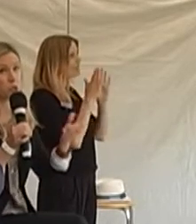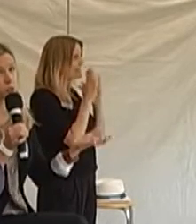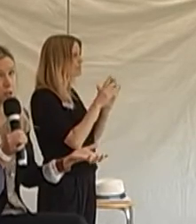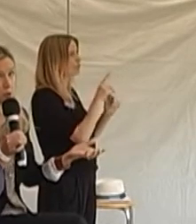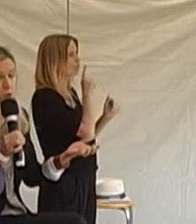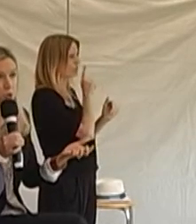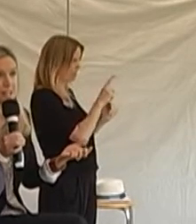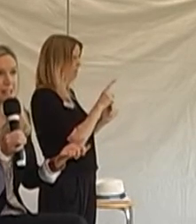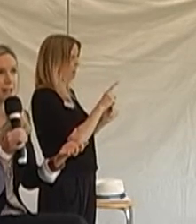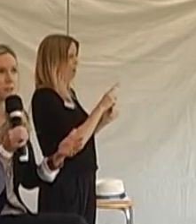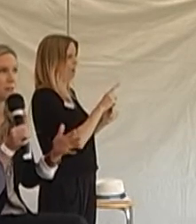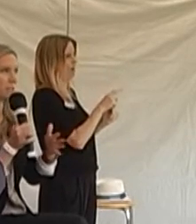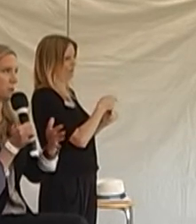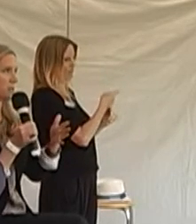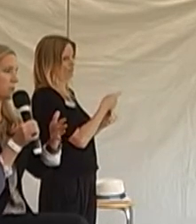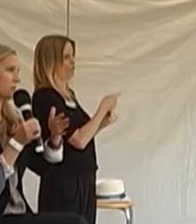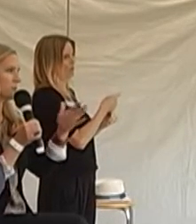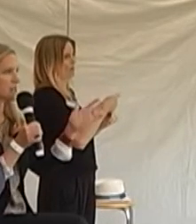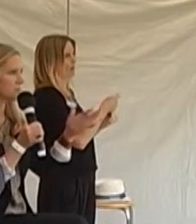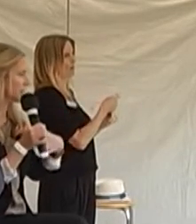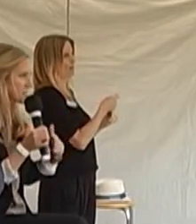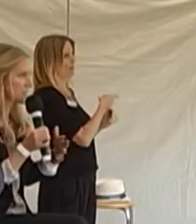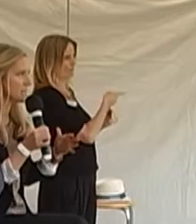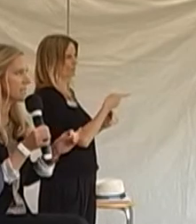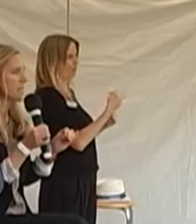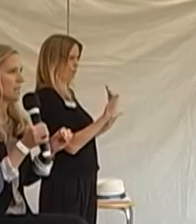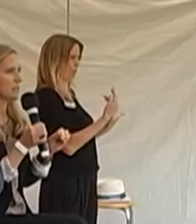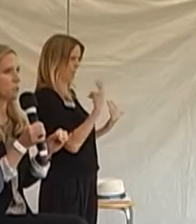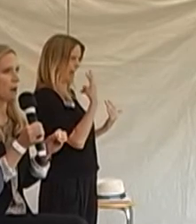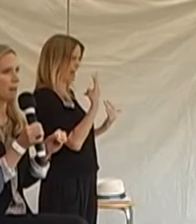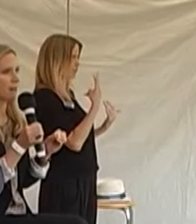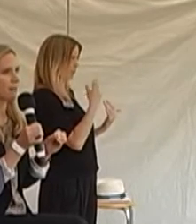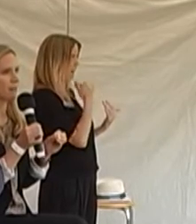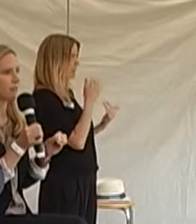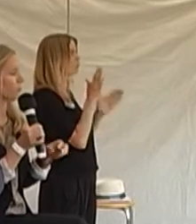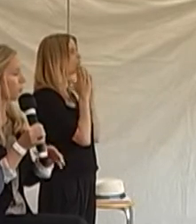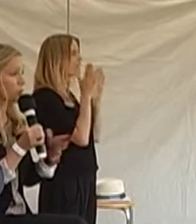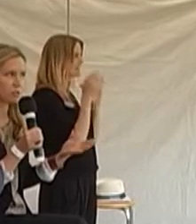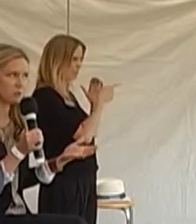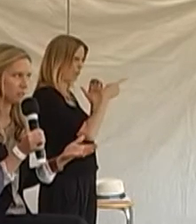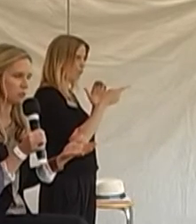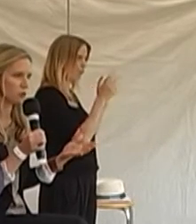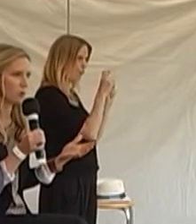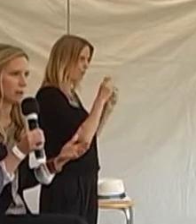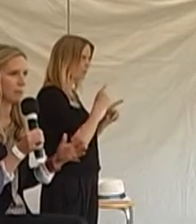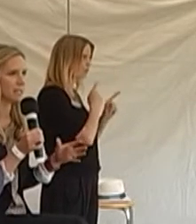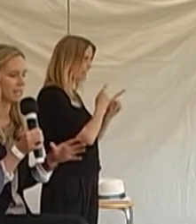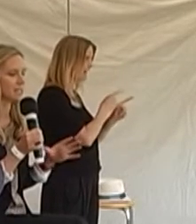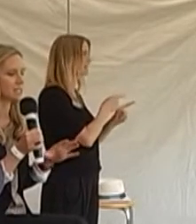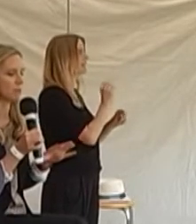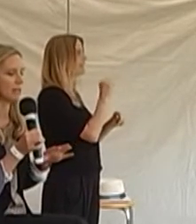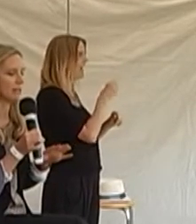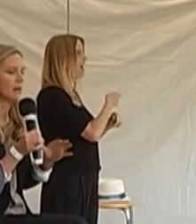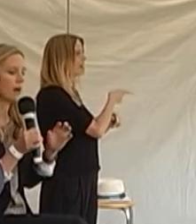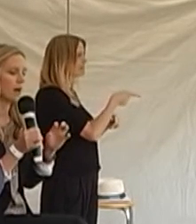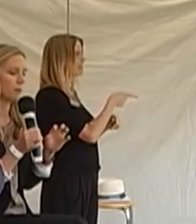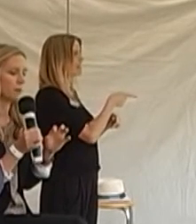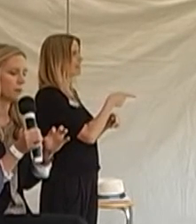much still the social media of choice, and Facebook, as we have seen in many studies, is where, of course, there is still trolling, but it tends